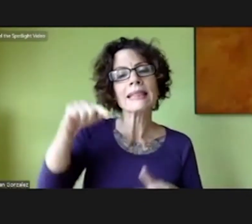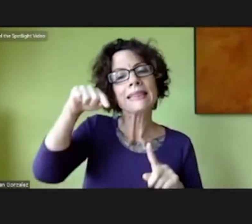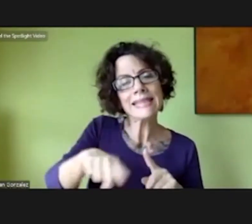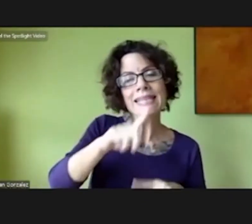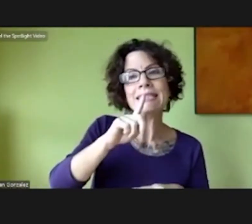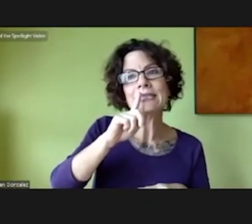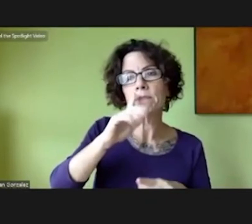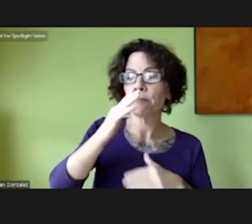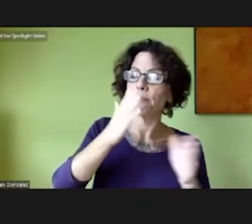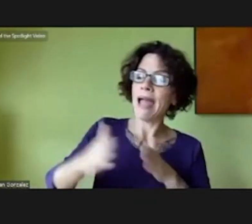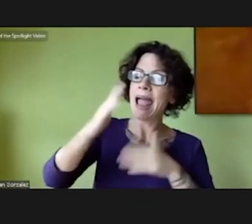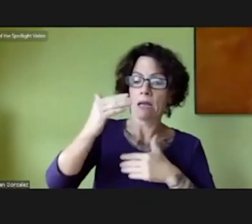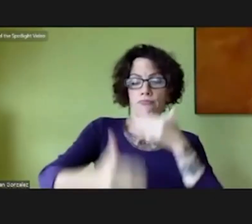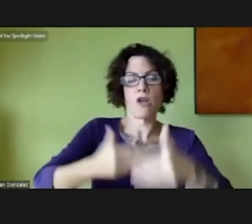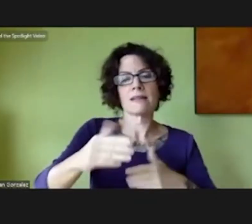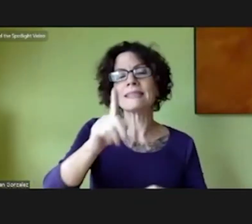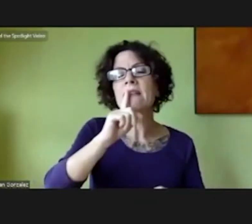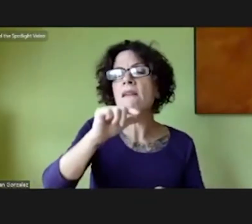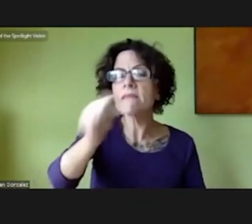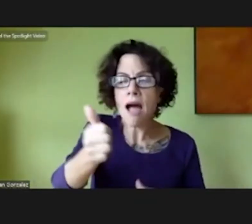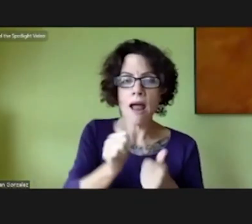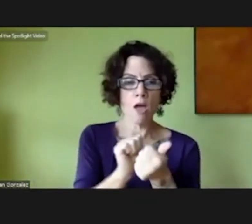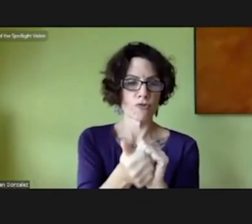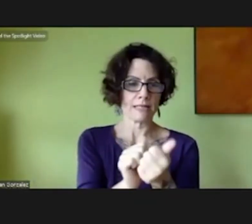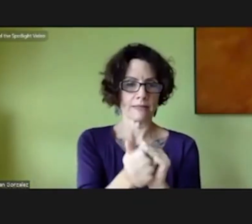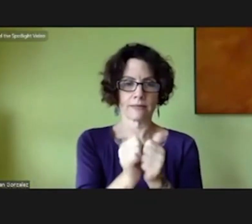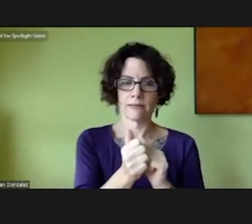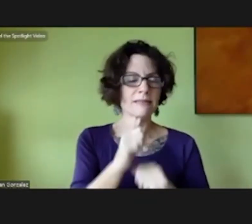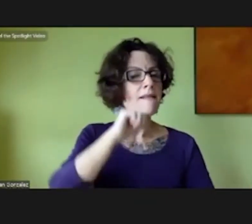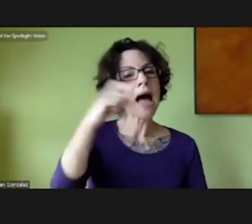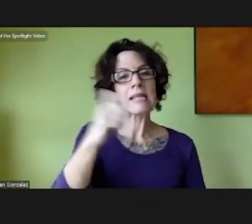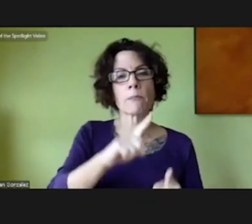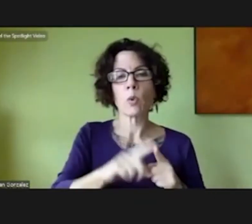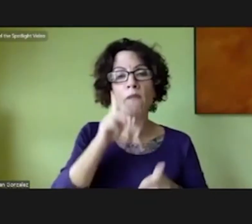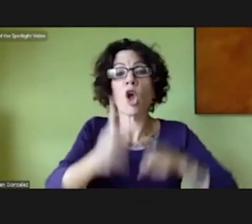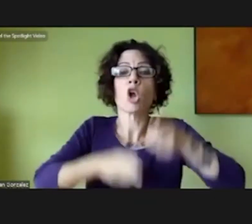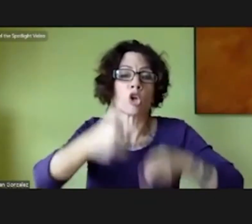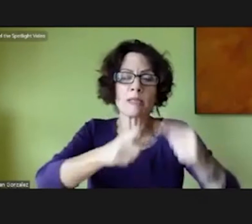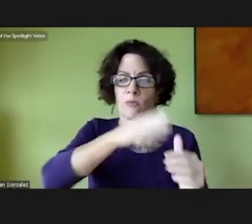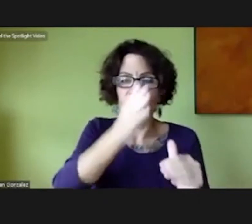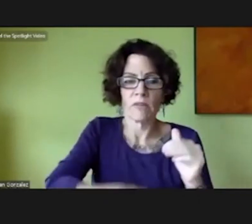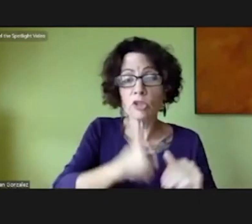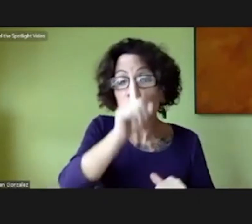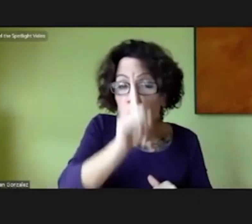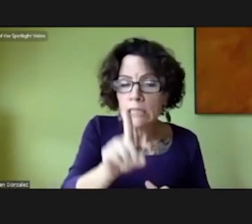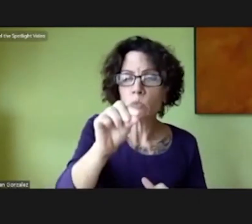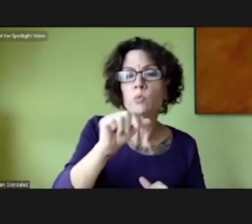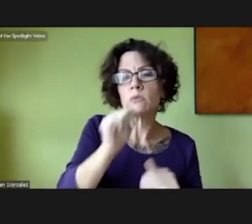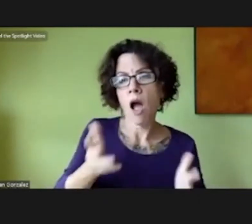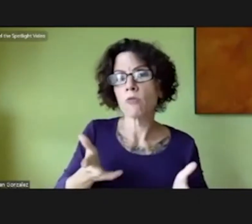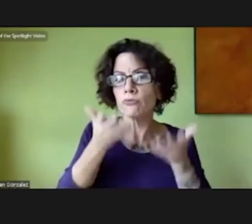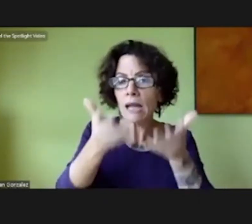triggering. It will be overwhelming. You will experience exhaustion, and that's okay. The